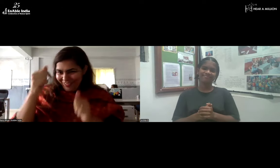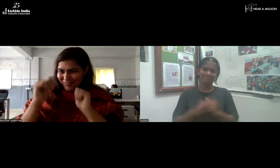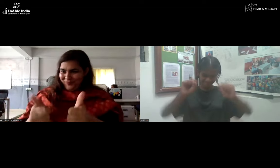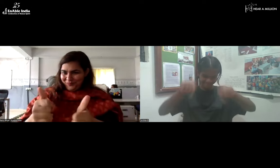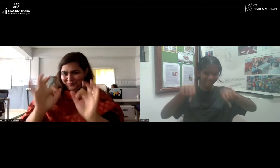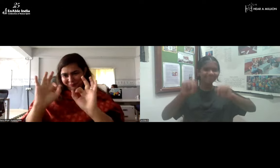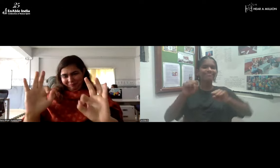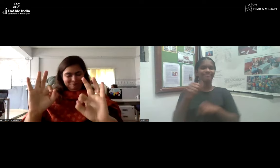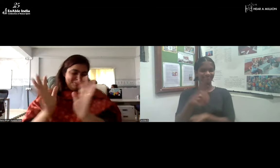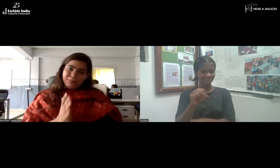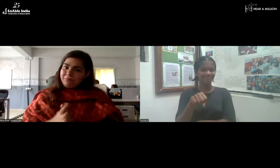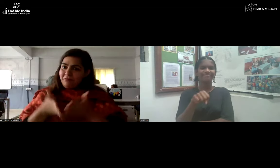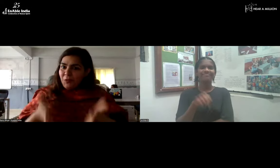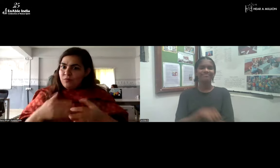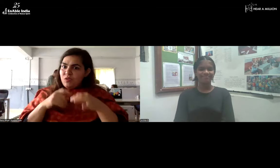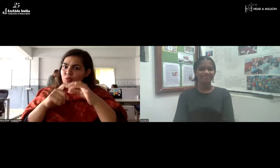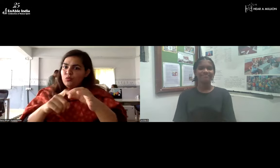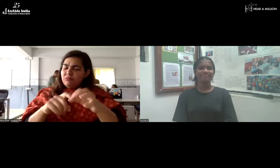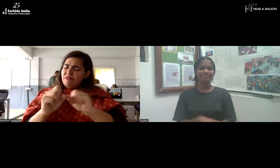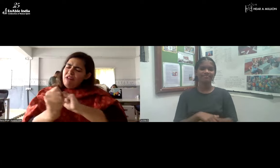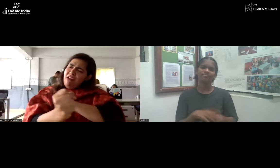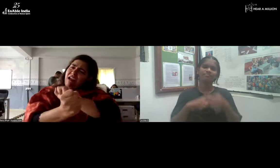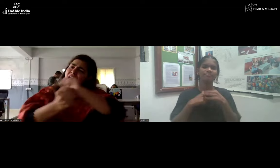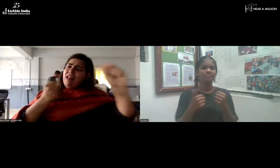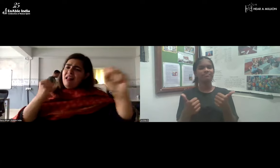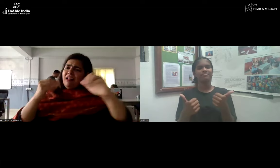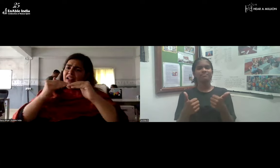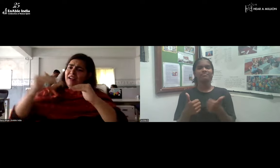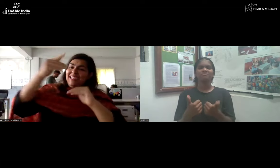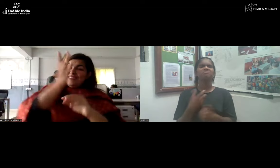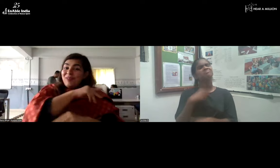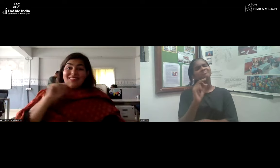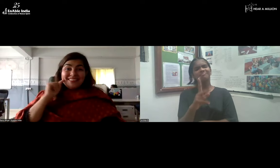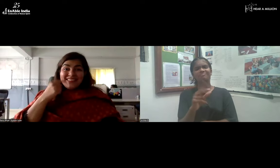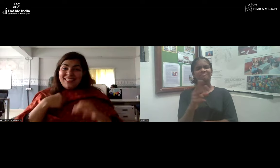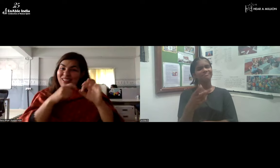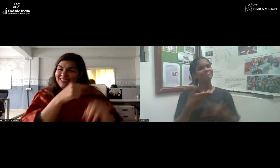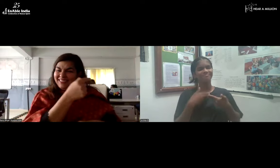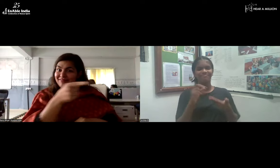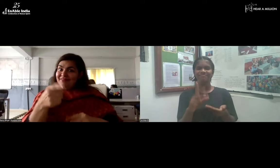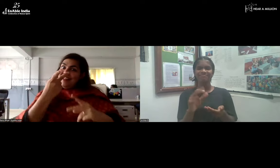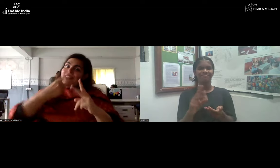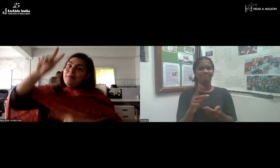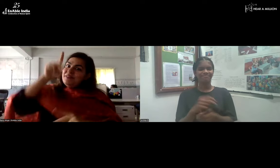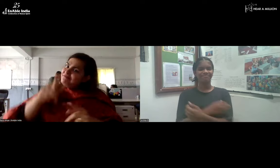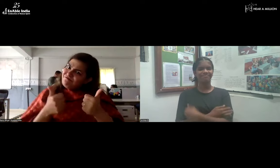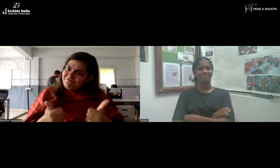we Indians stay in India and make our country proud. And one more thing, in the deaf community,